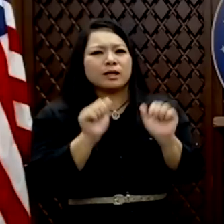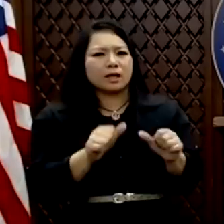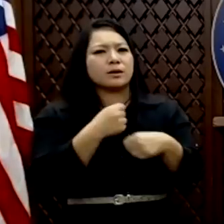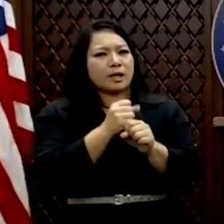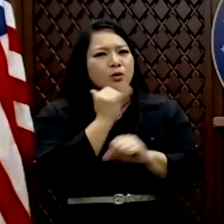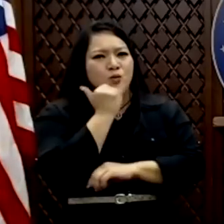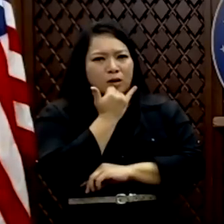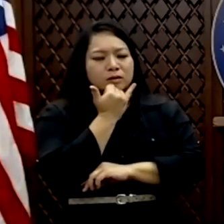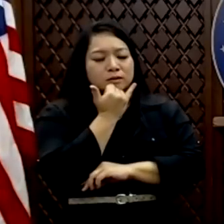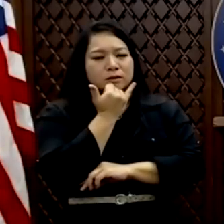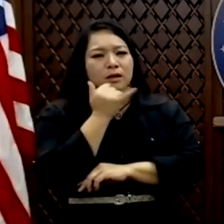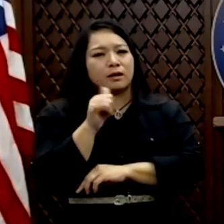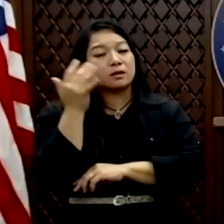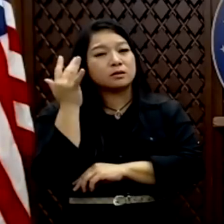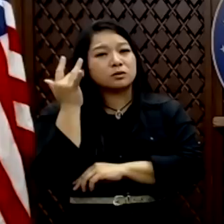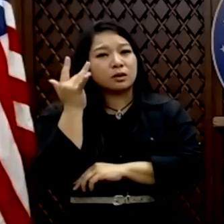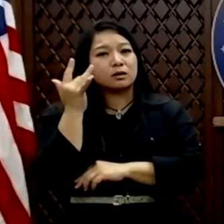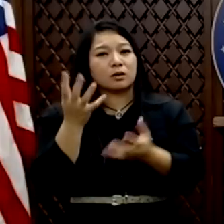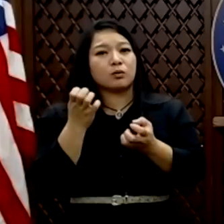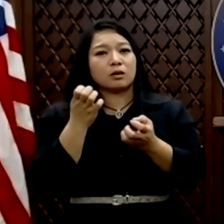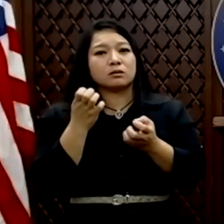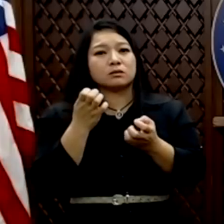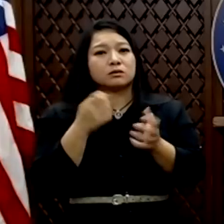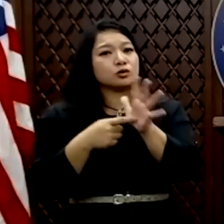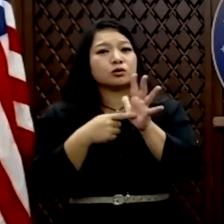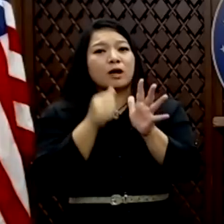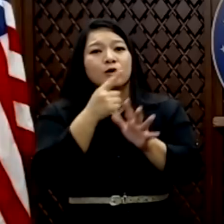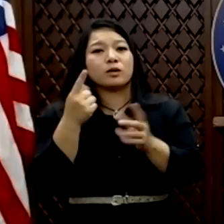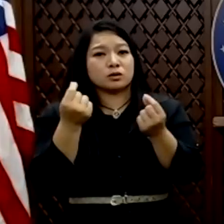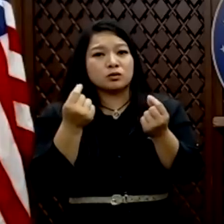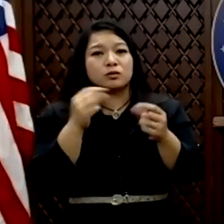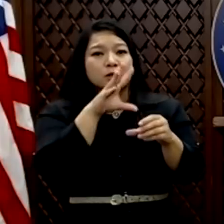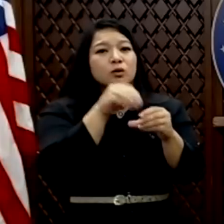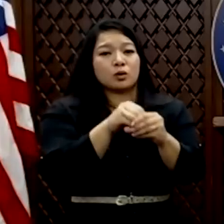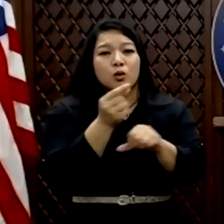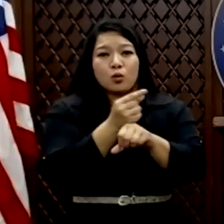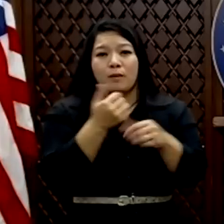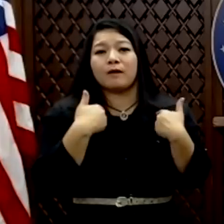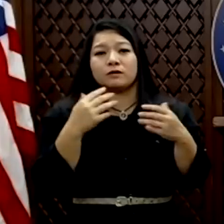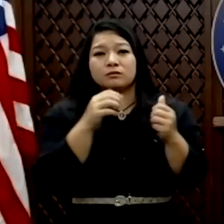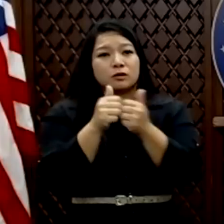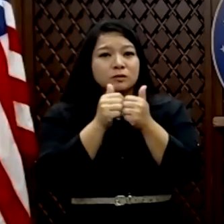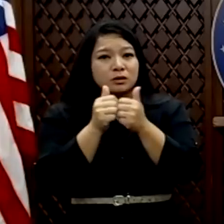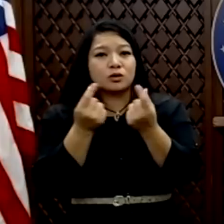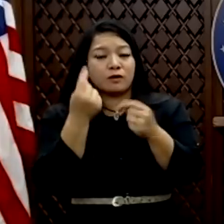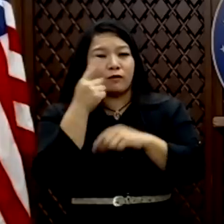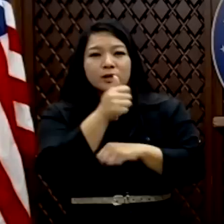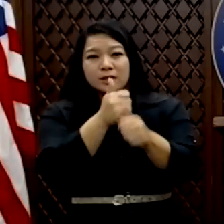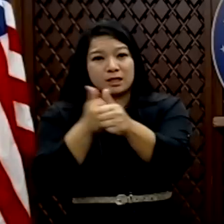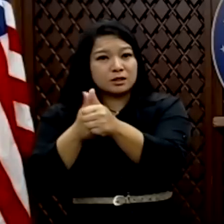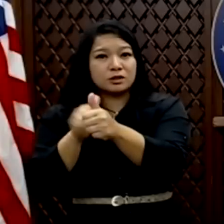it wrong. And so that's what I implore for everybody to do and to be a part of. And Guam has to come together to do this for each